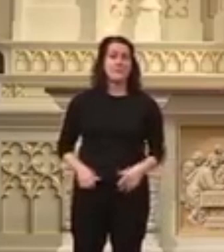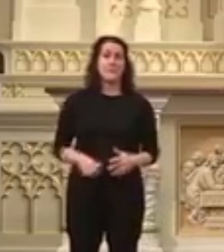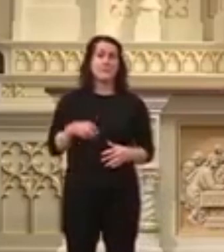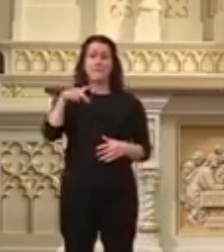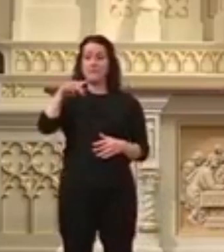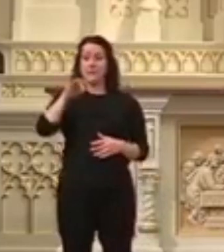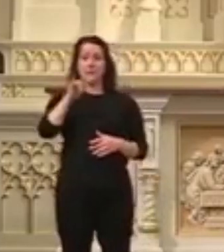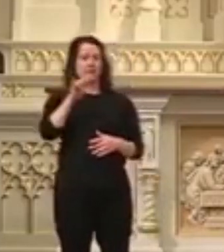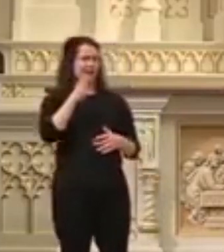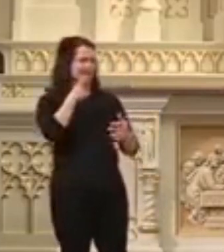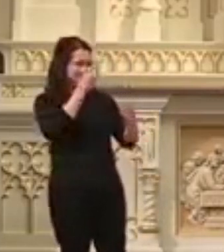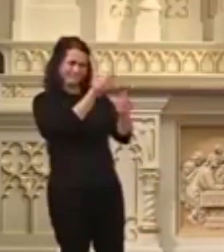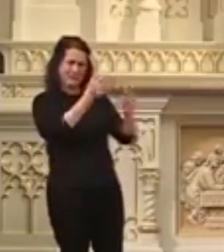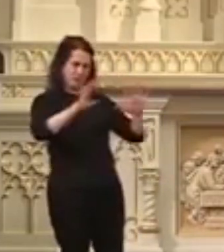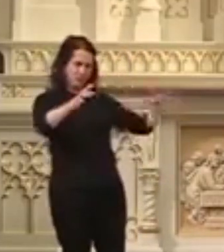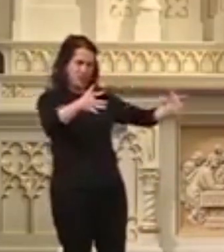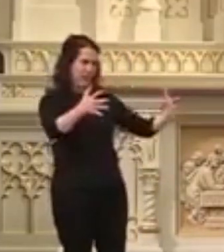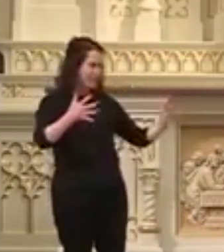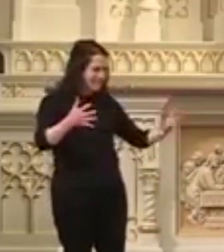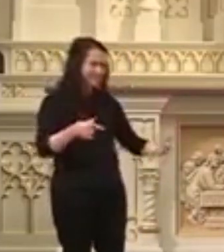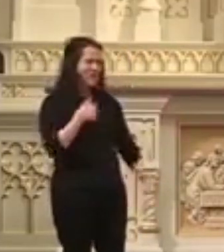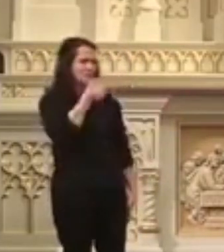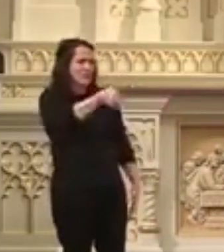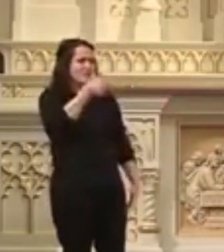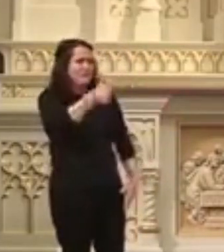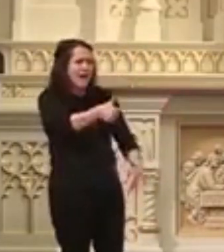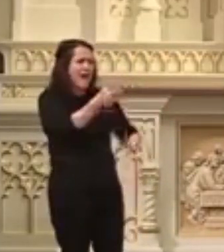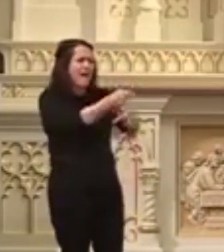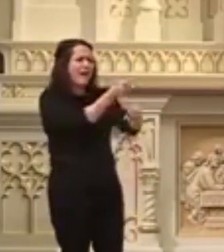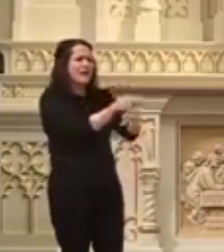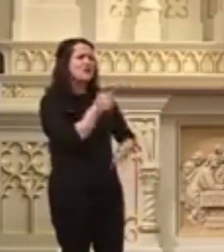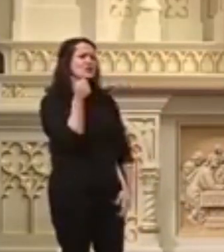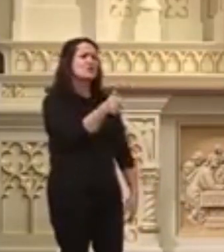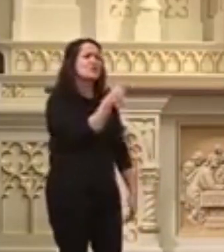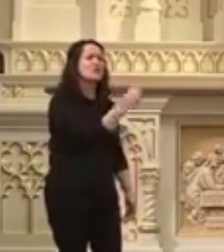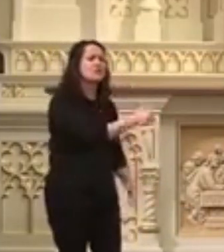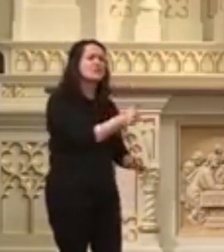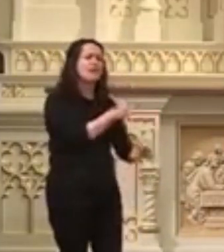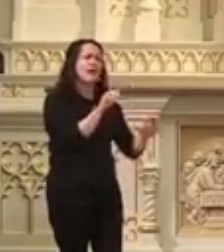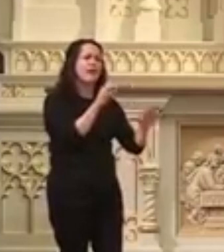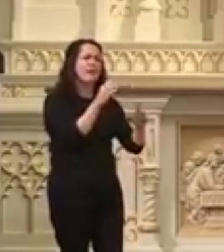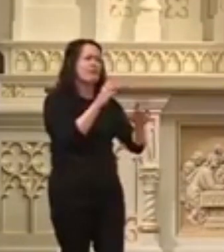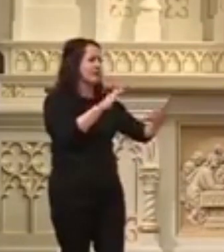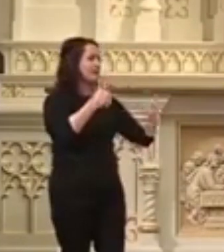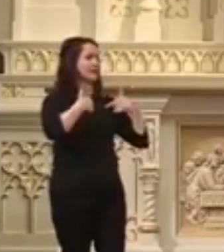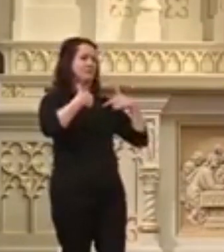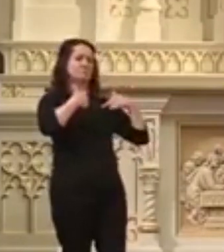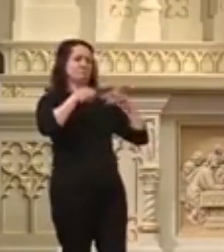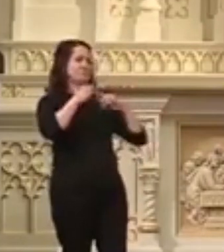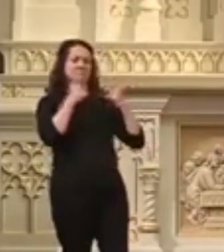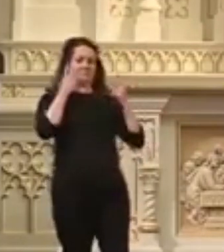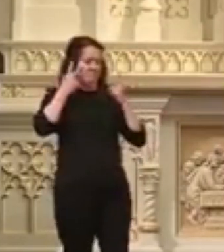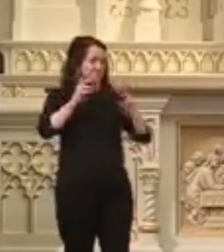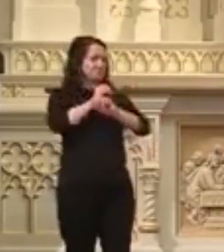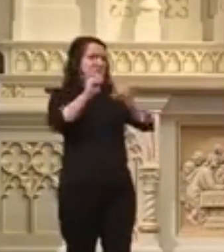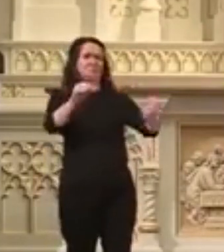Pilate said to them, Take him yourselves and crucify him. I find no guilt in